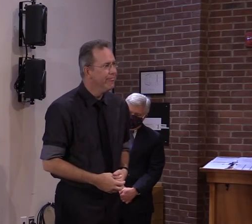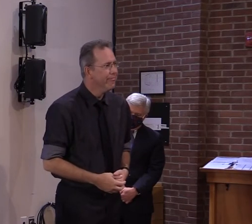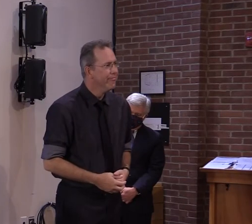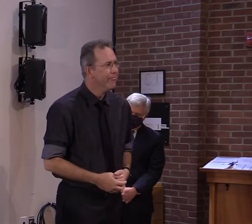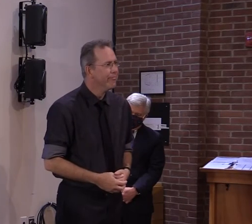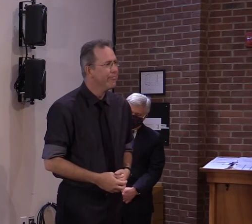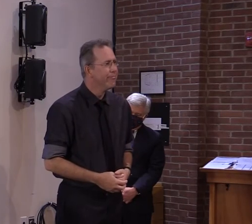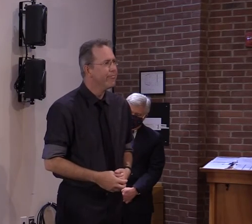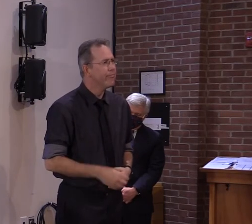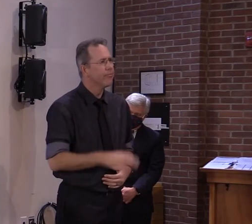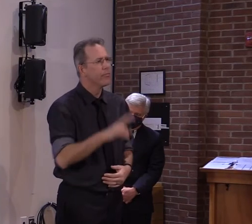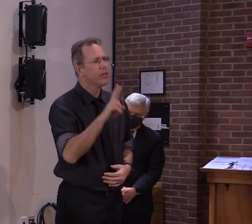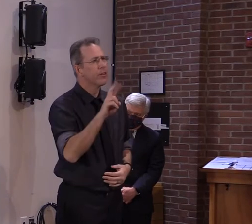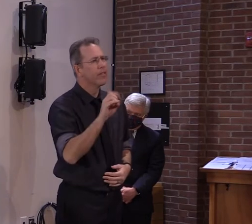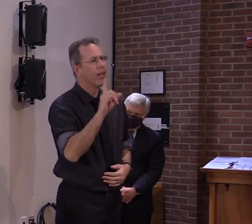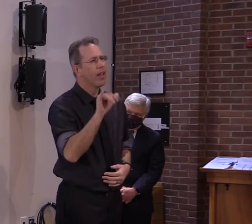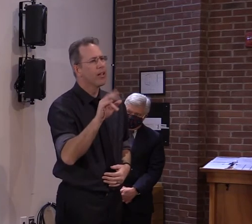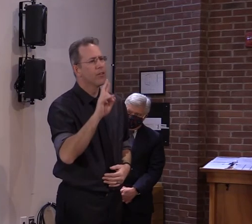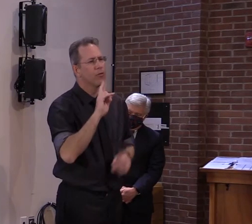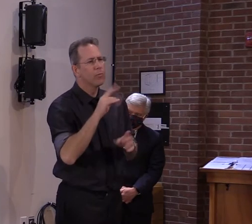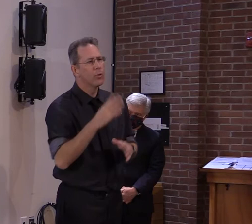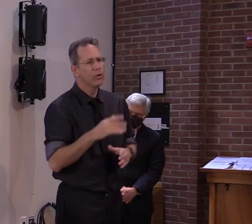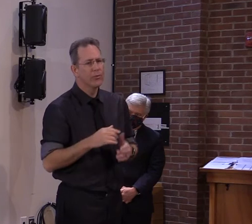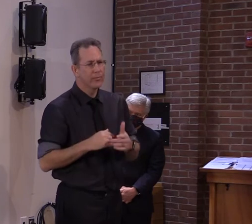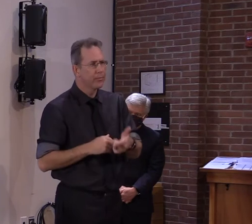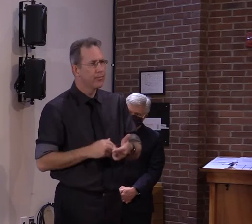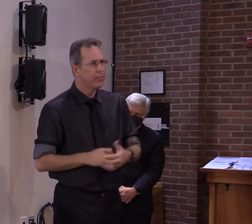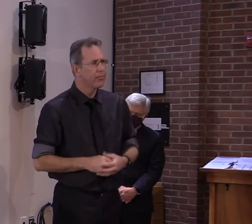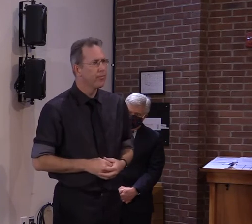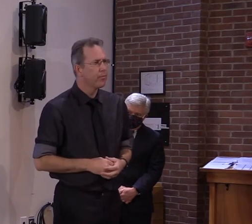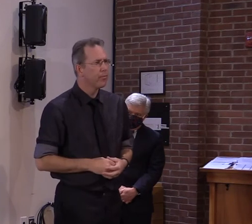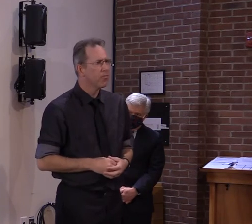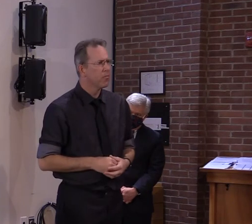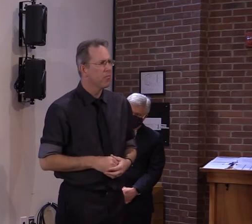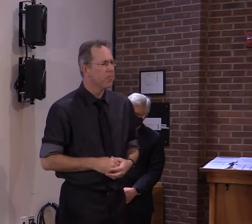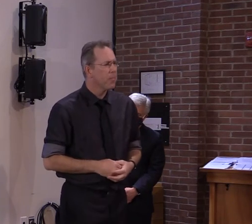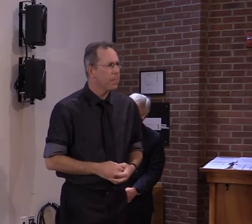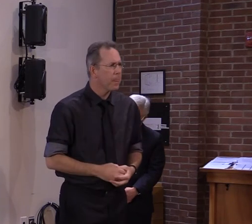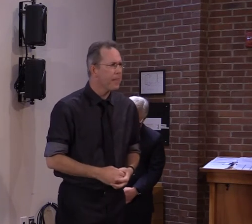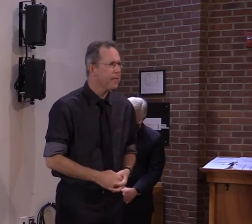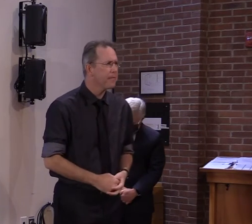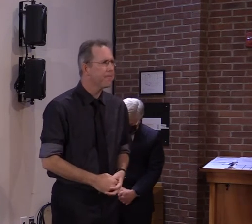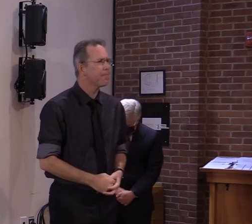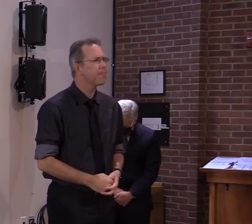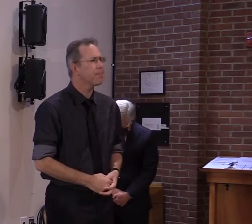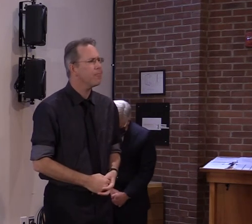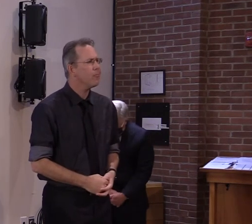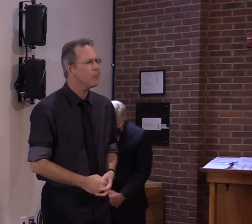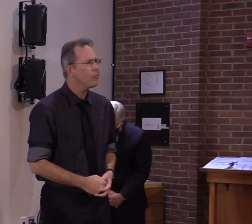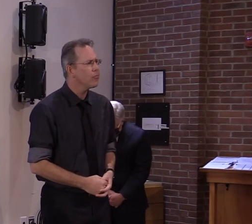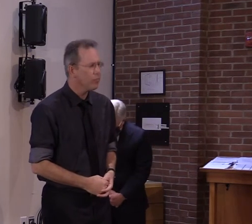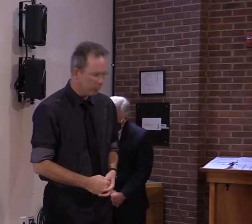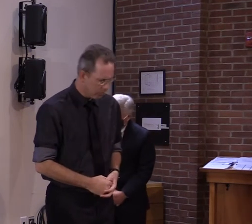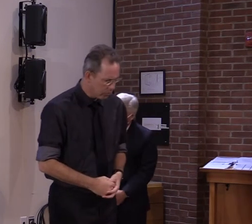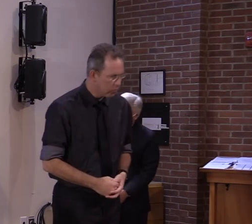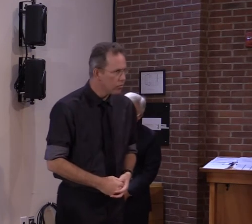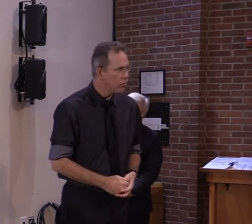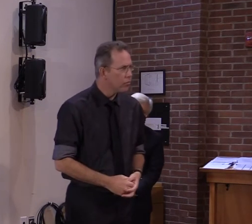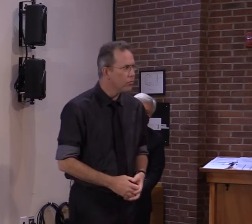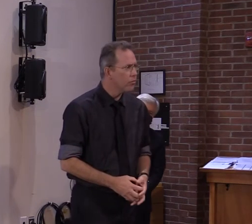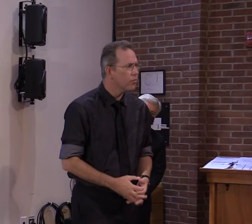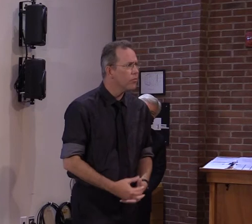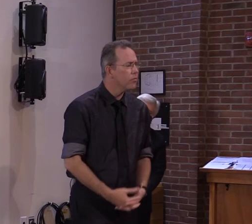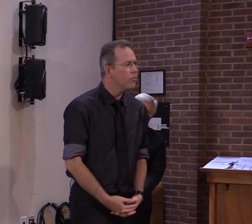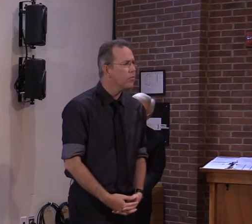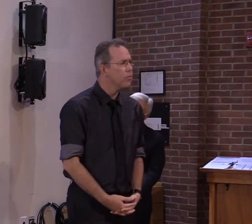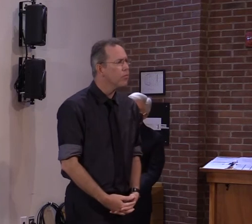afternoon. With cases increasing so rapidly in Washington County, many of our readers are using the state's town-by-town map that's